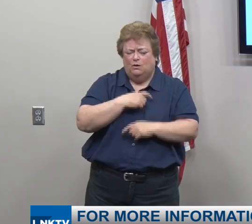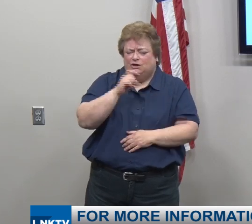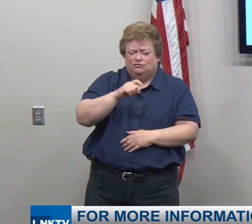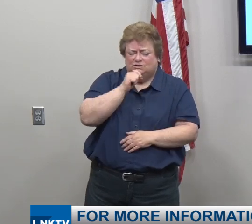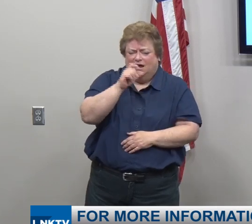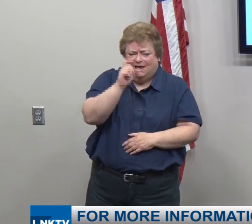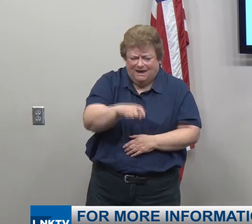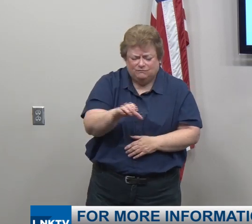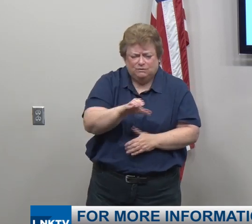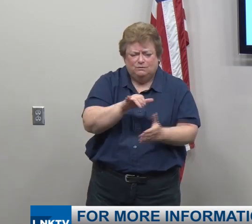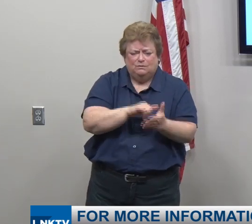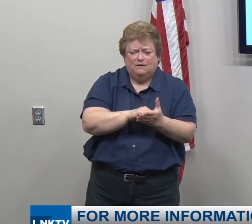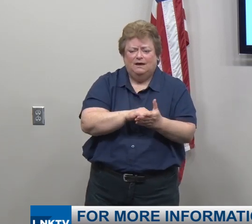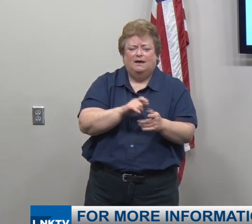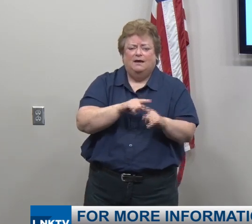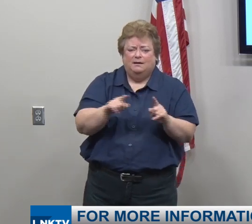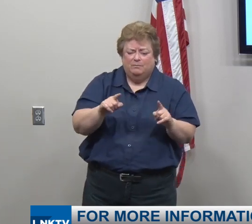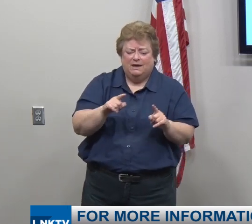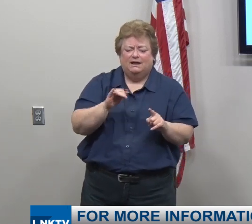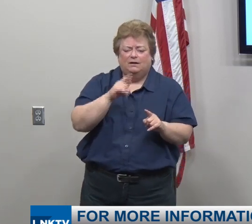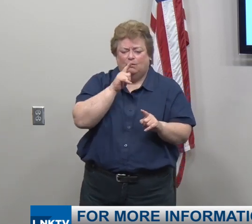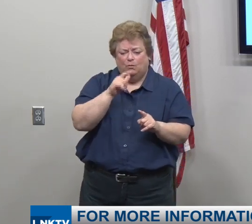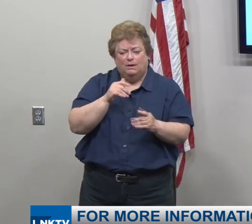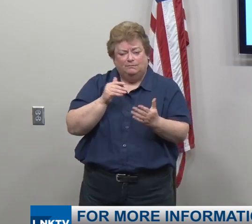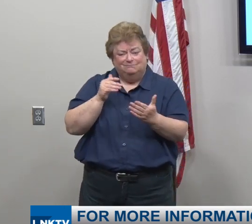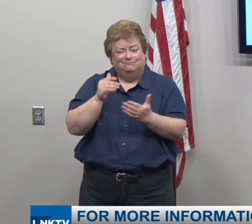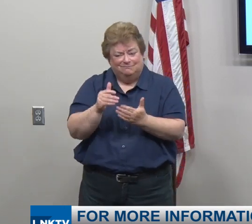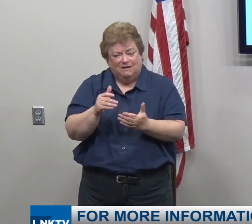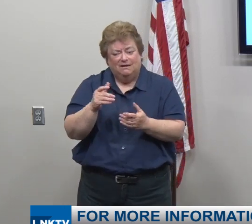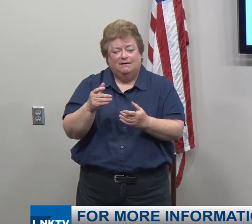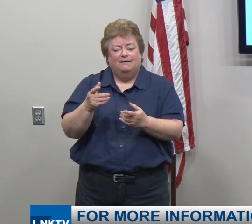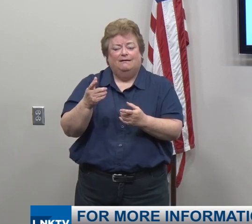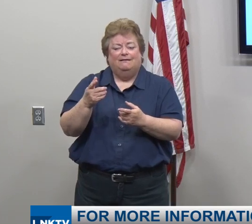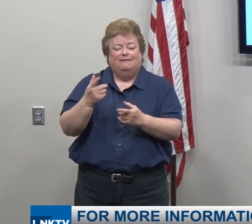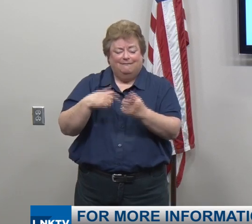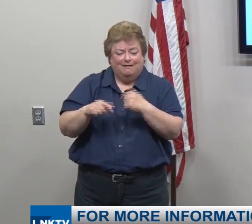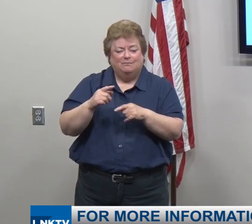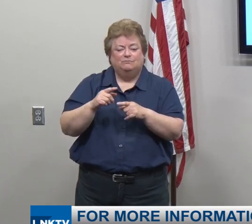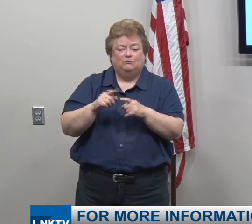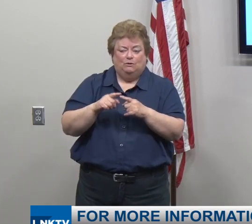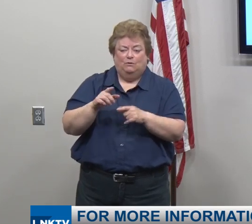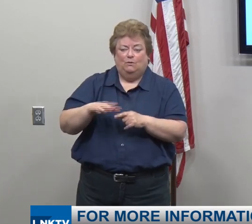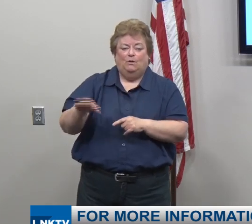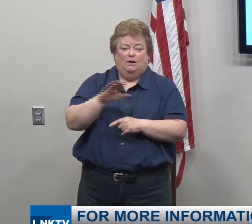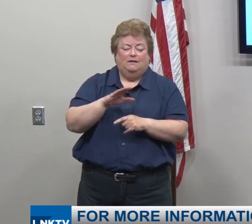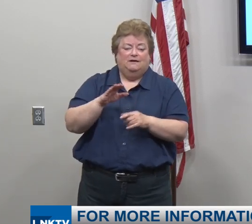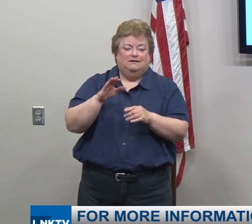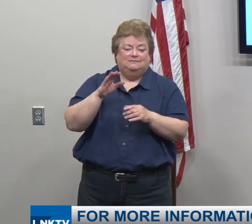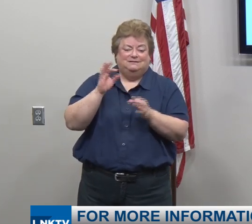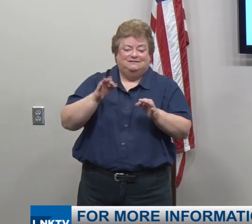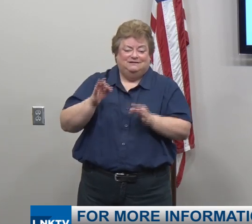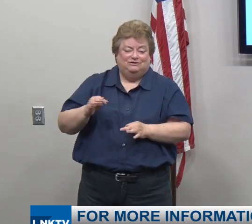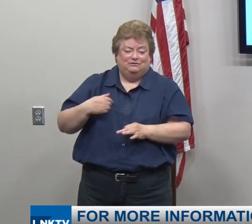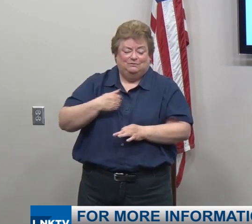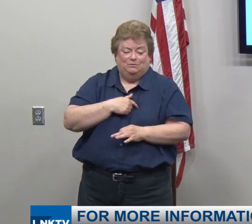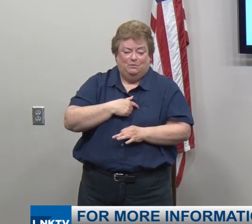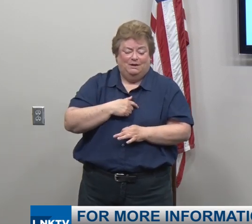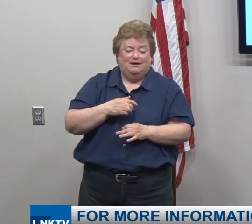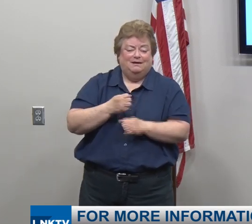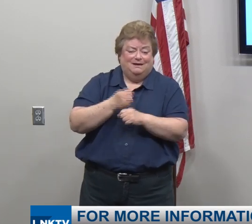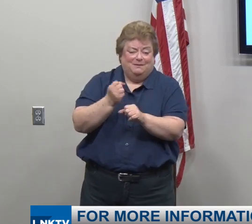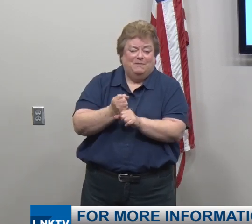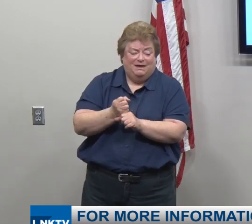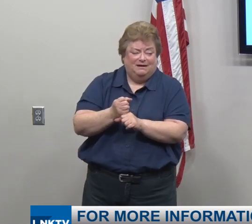this ultimately will come down to the choices that we all make when we use our parks and trails. In order to keep everyone safe, it's important